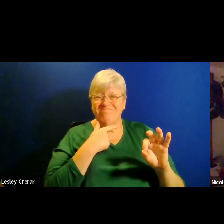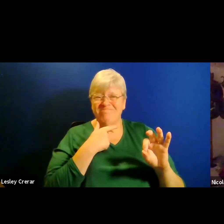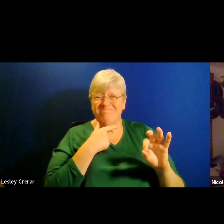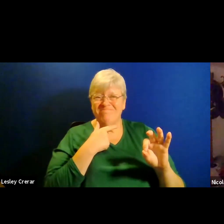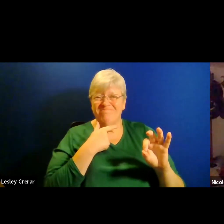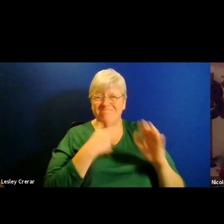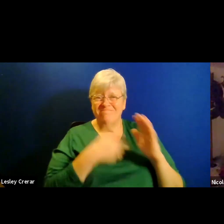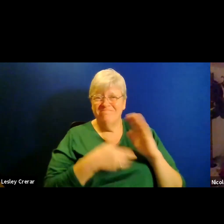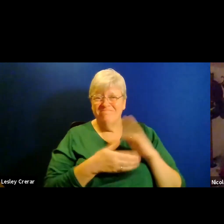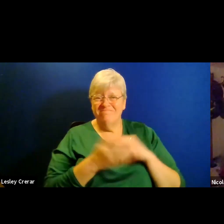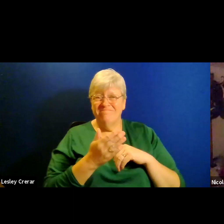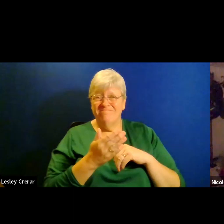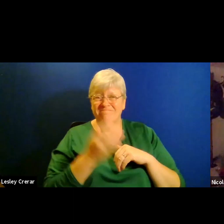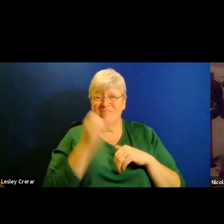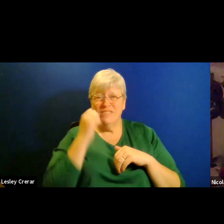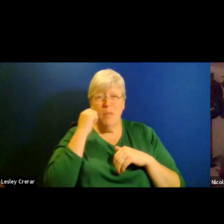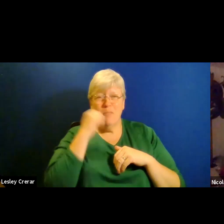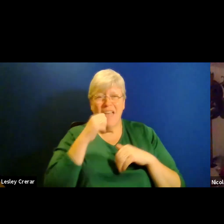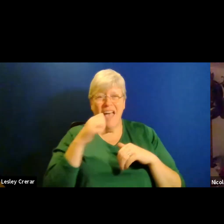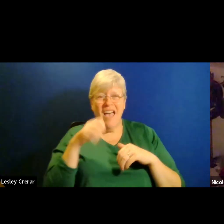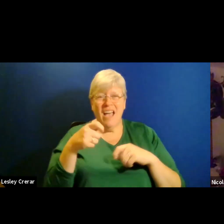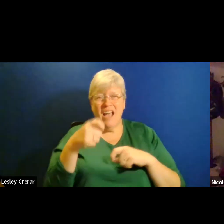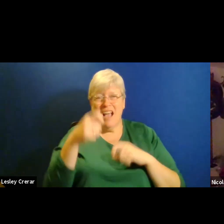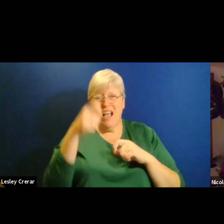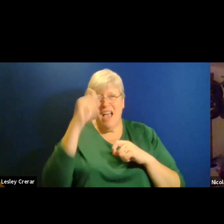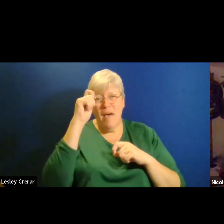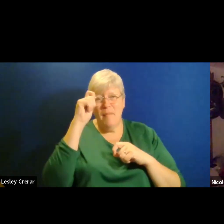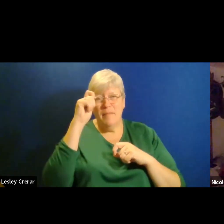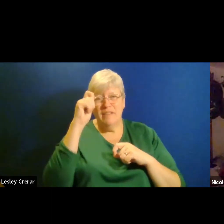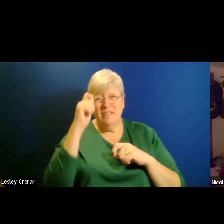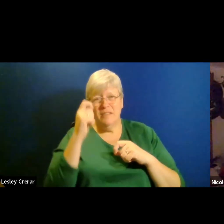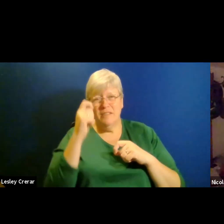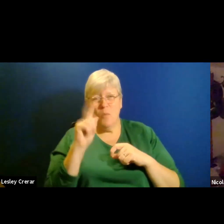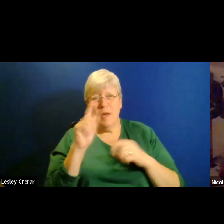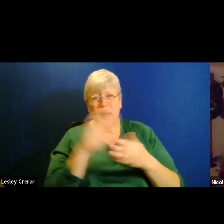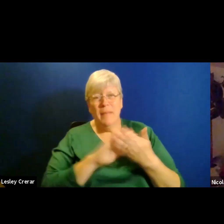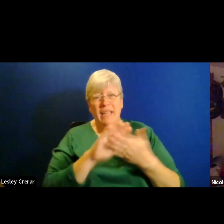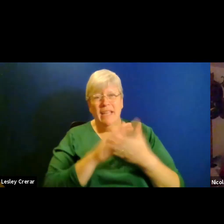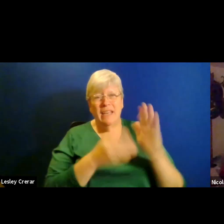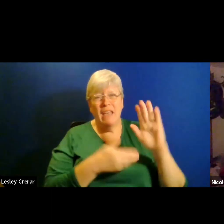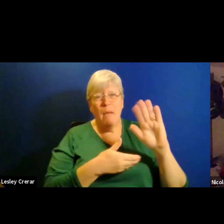aloft in black caps, a sign, passing place.